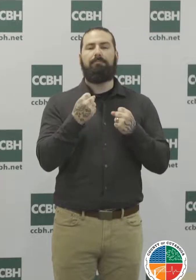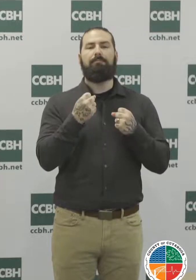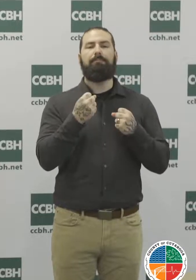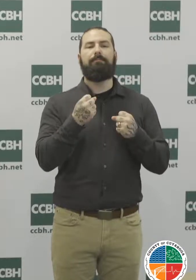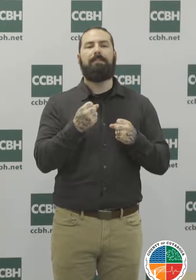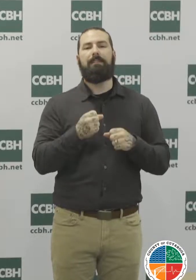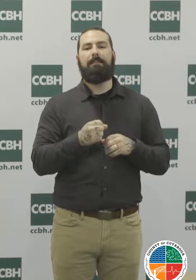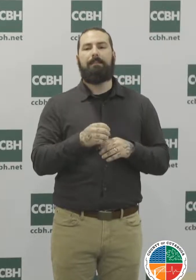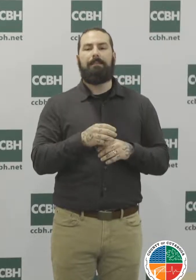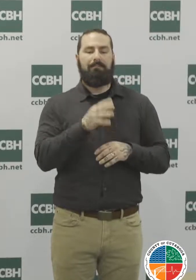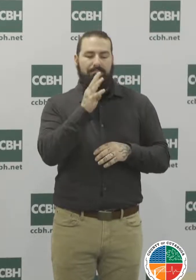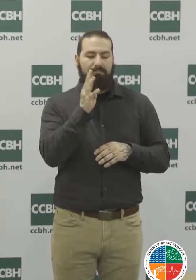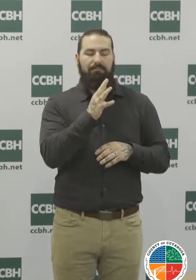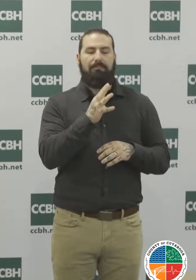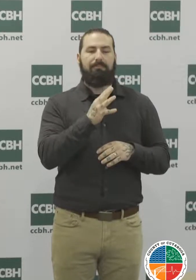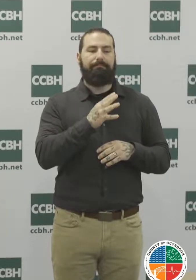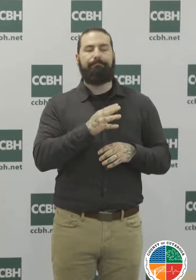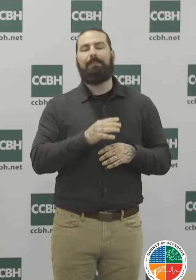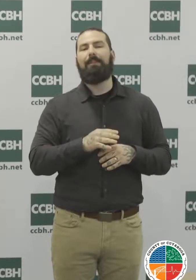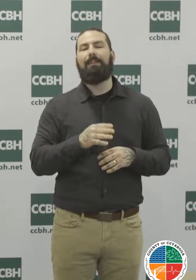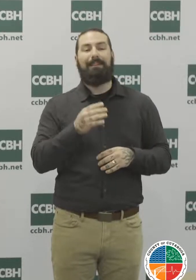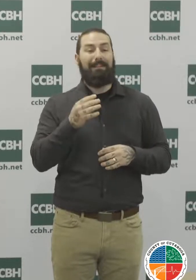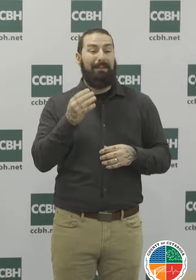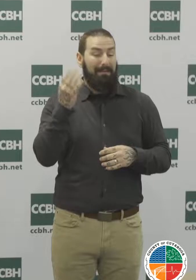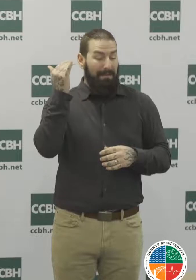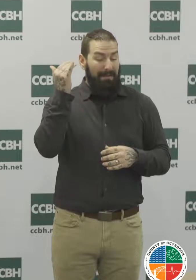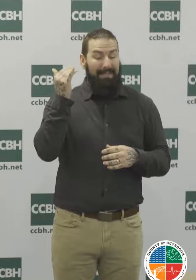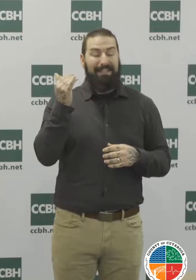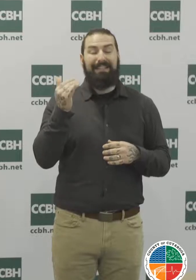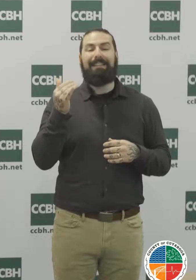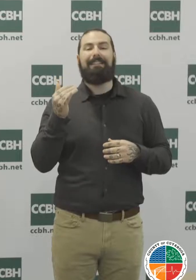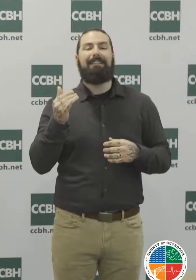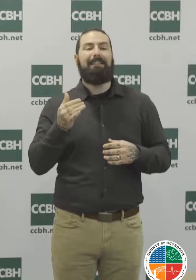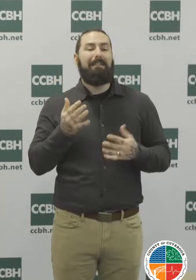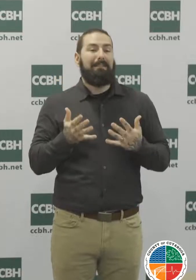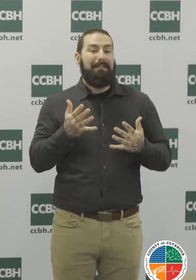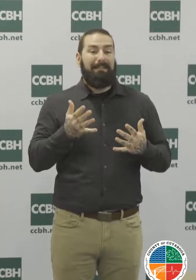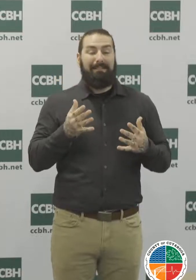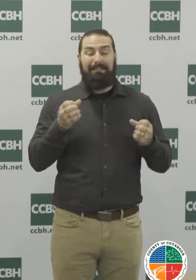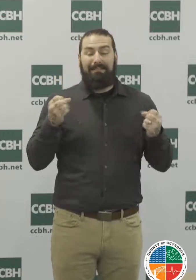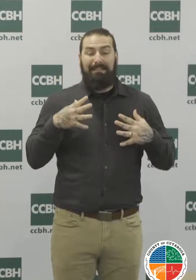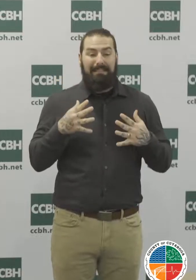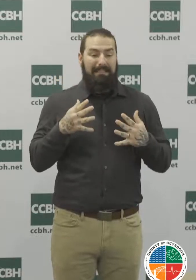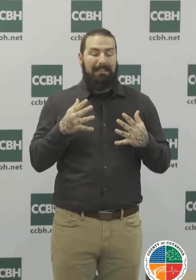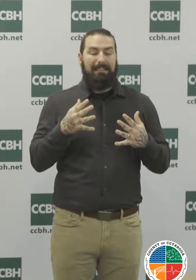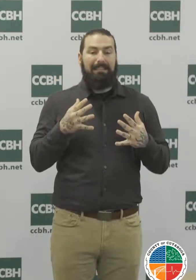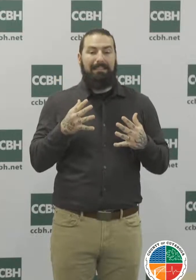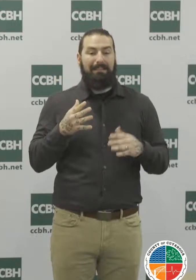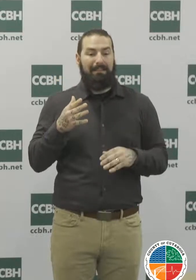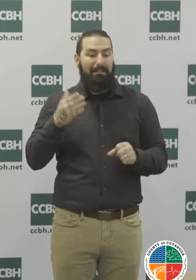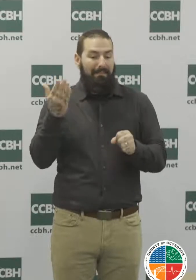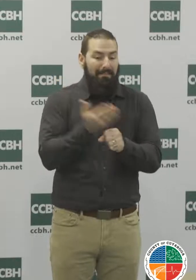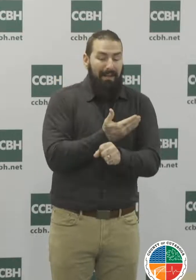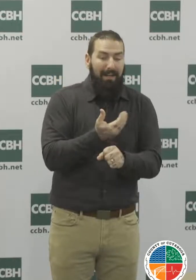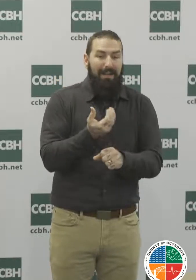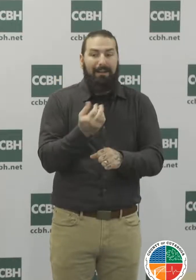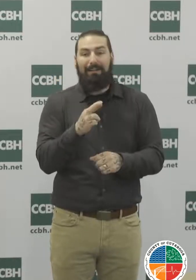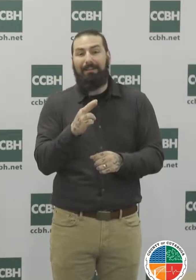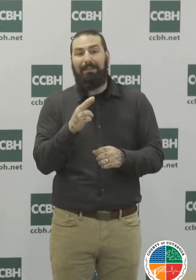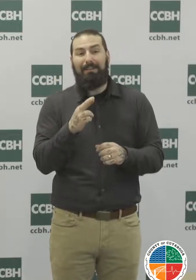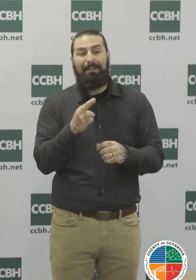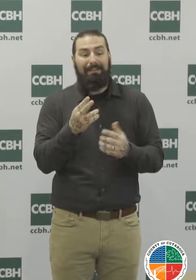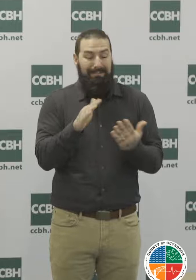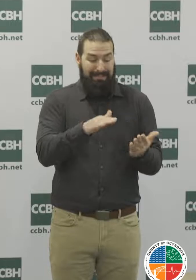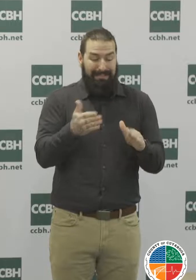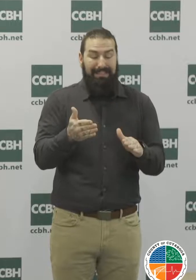or fear losing your job, your freedom, or your life. But this way of coping has its toll on